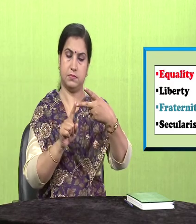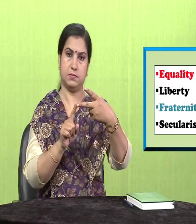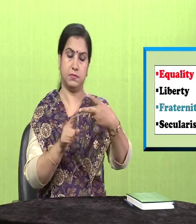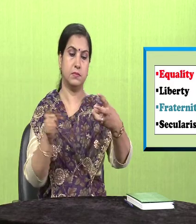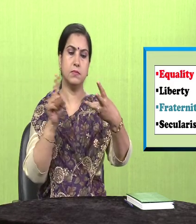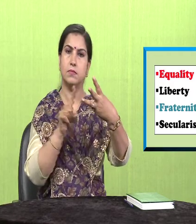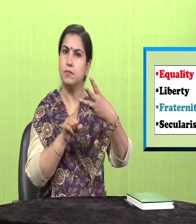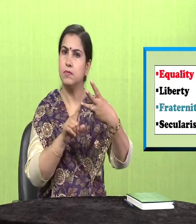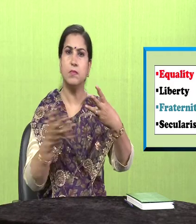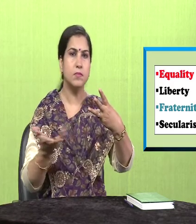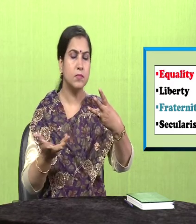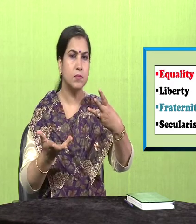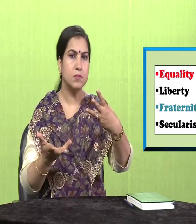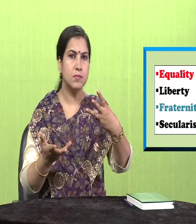Third is fraternity.